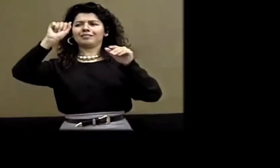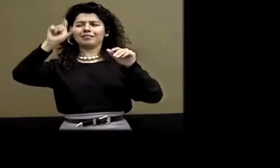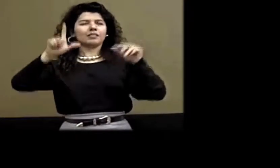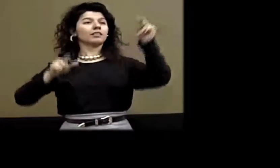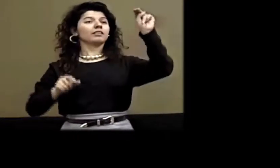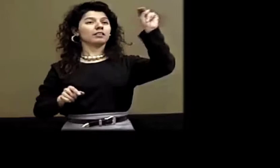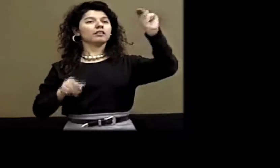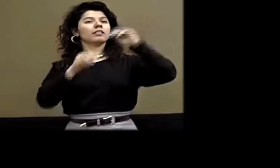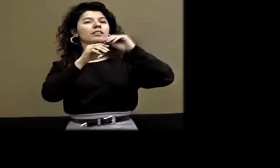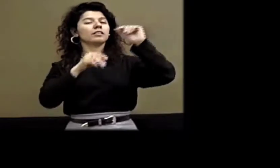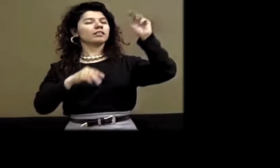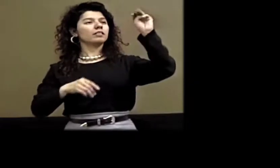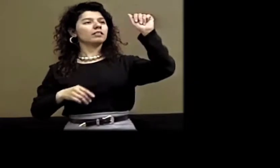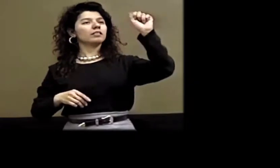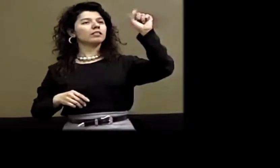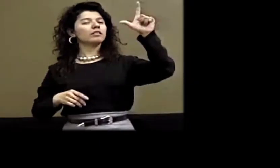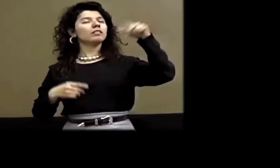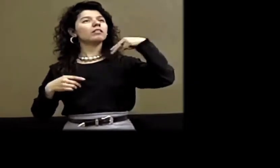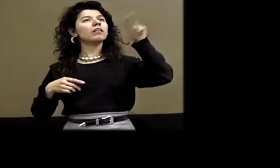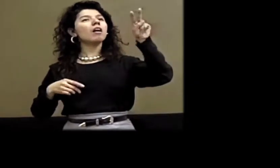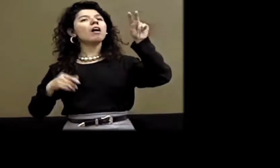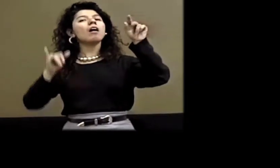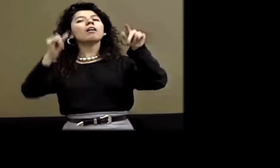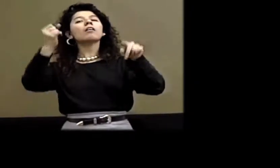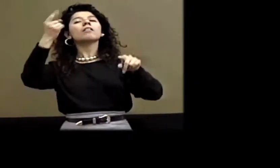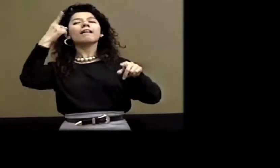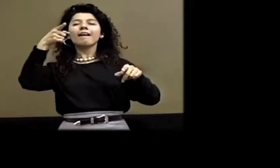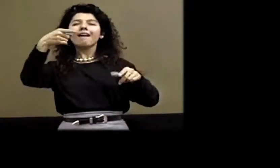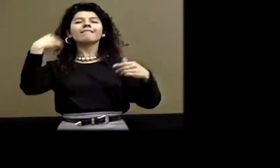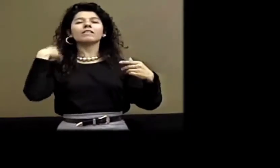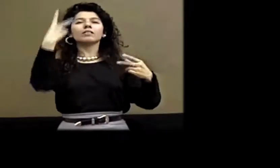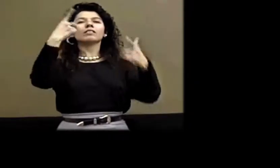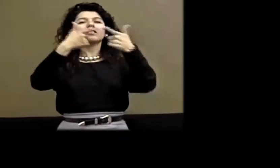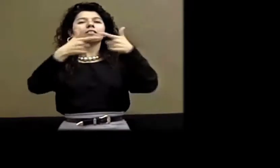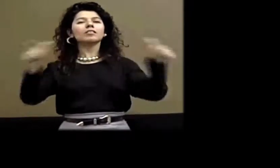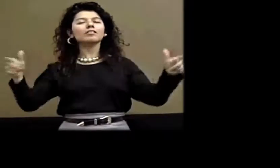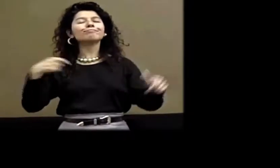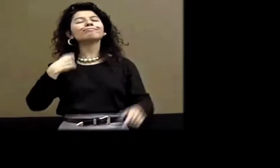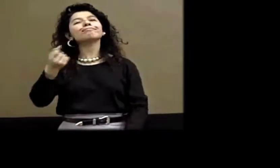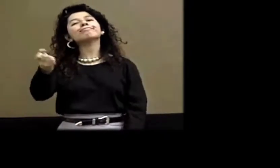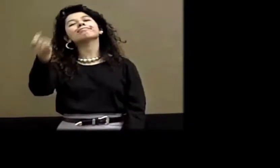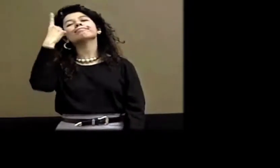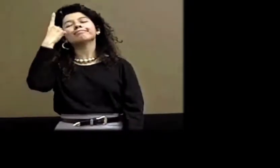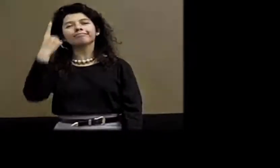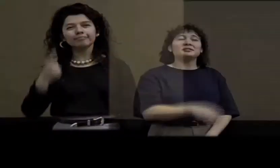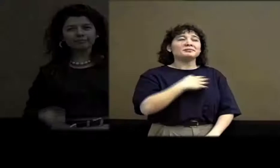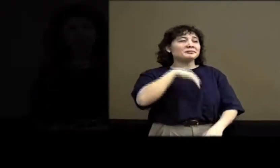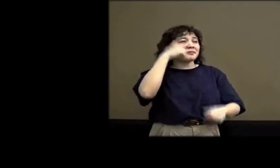in ASL we use N. That's when I understood that I used 2 separate languages.